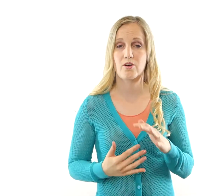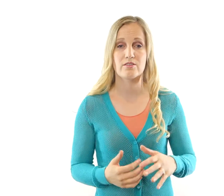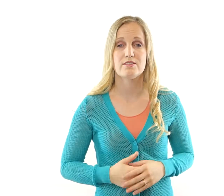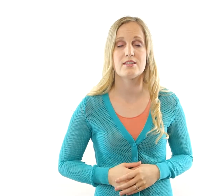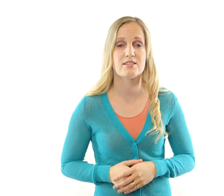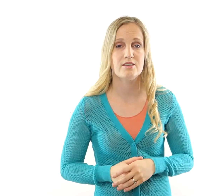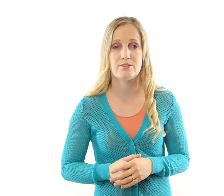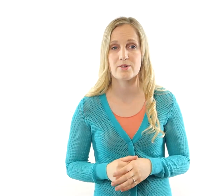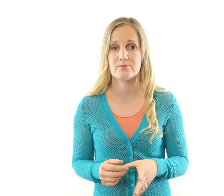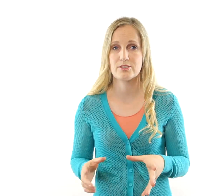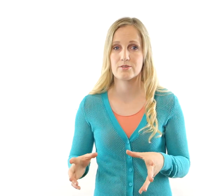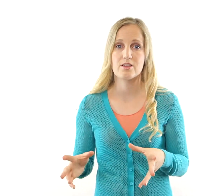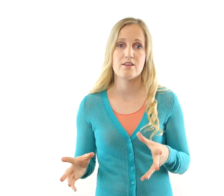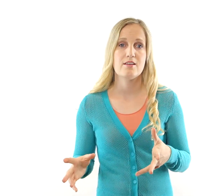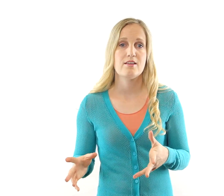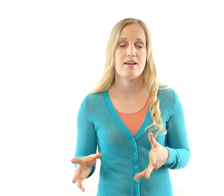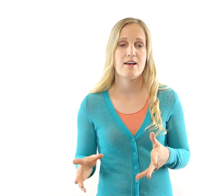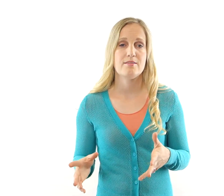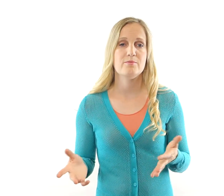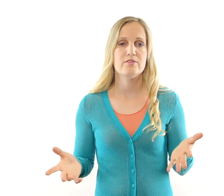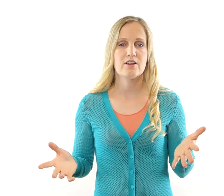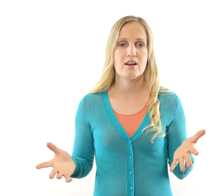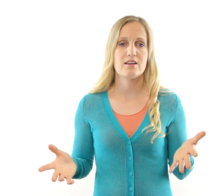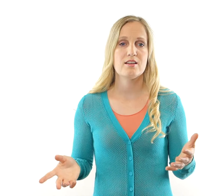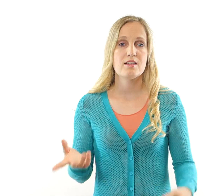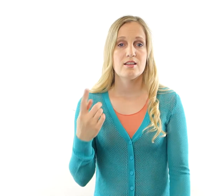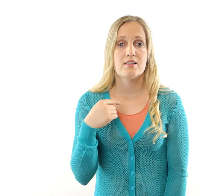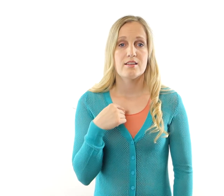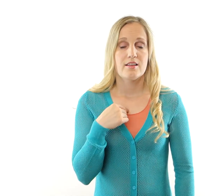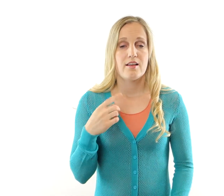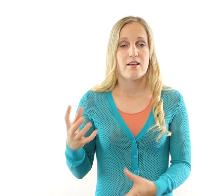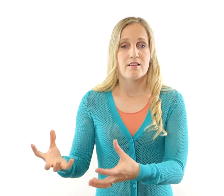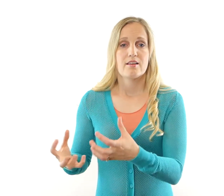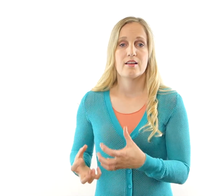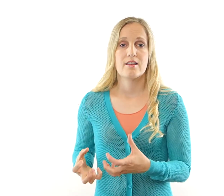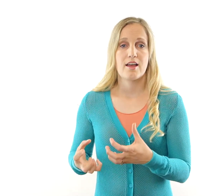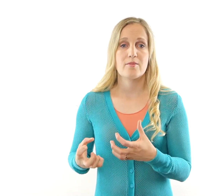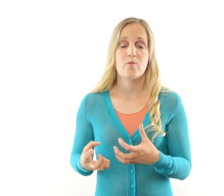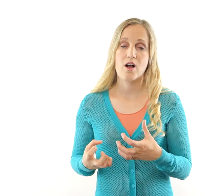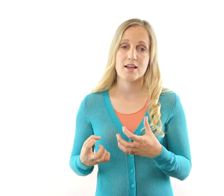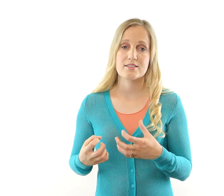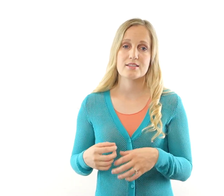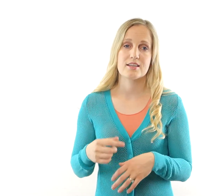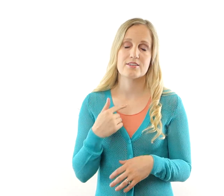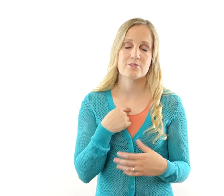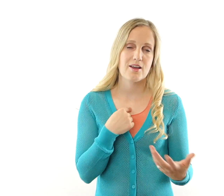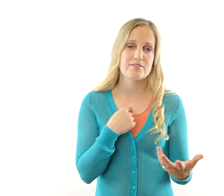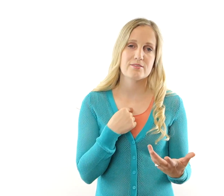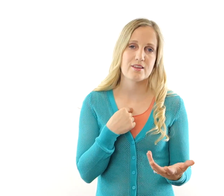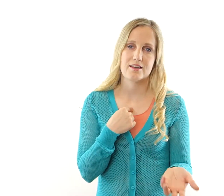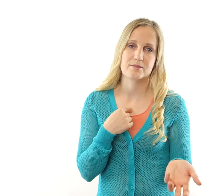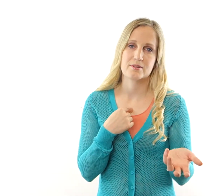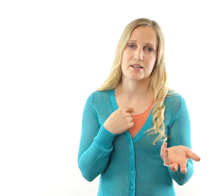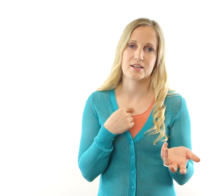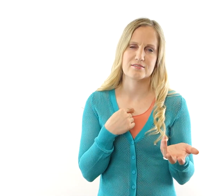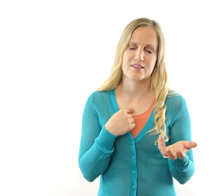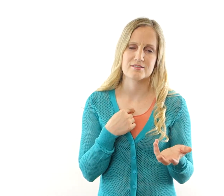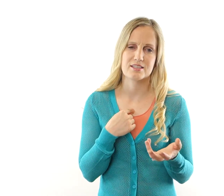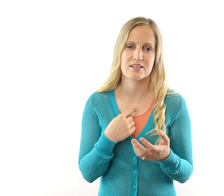all those signs in there, you're welcome to. And then moving on, I want, again, you don't have to do the I at the beginning. I don't think I